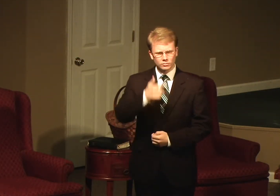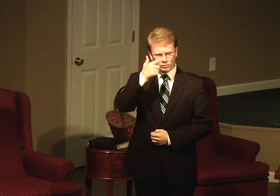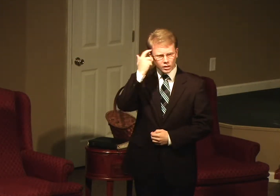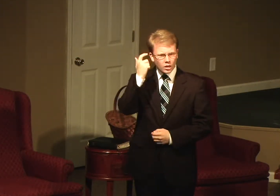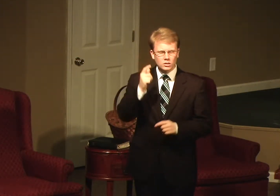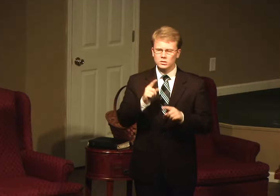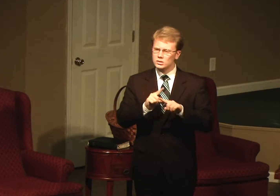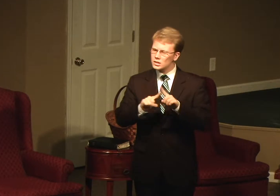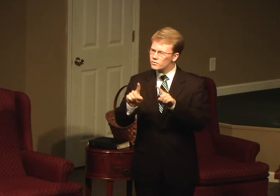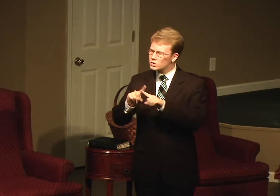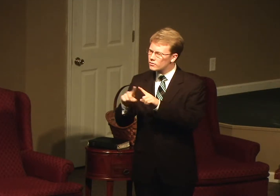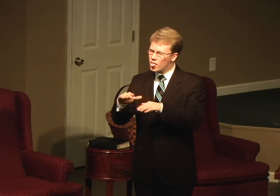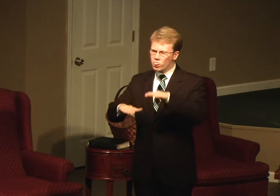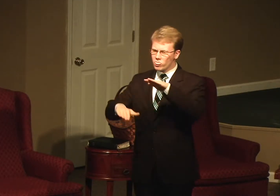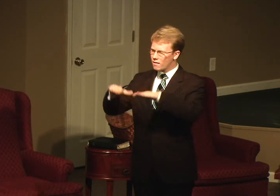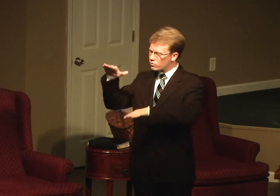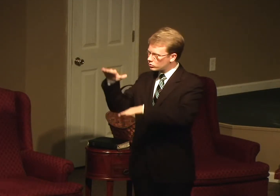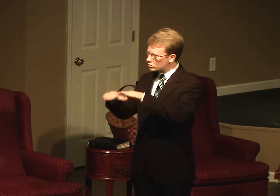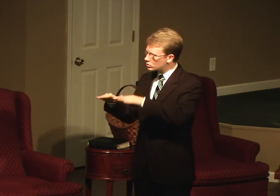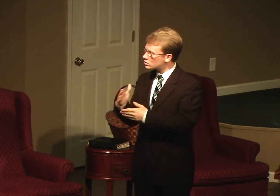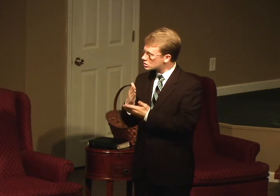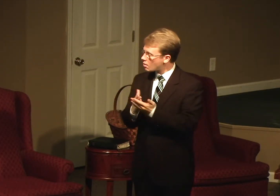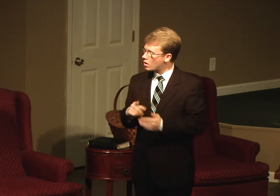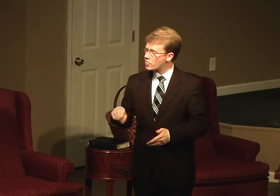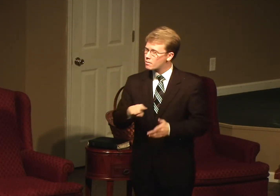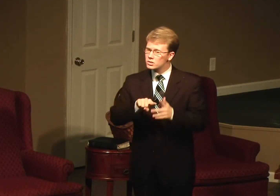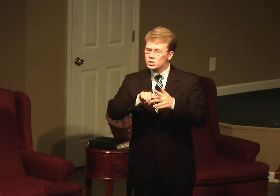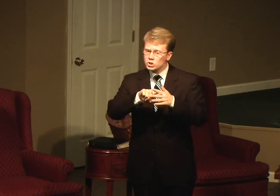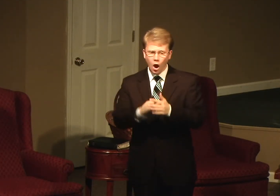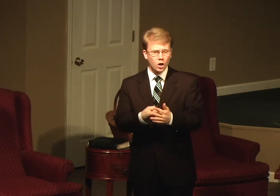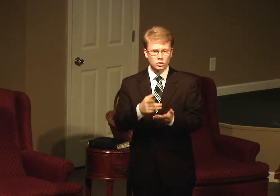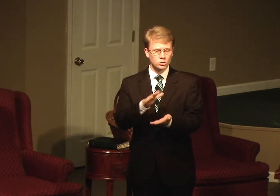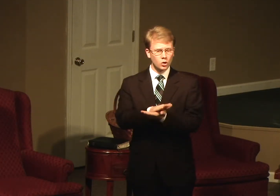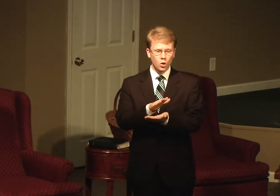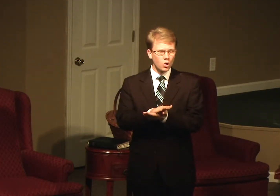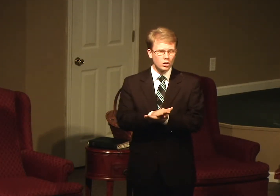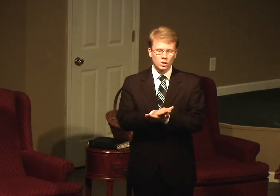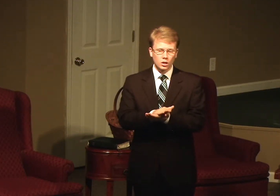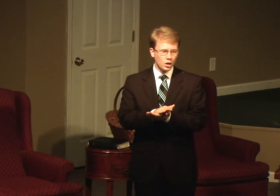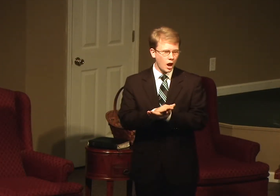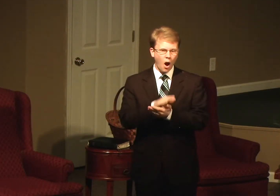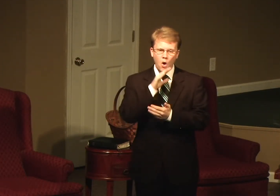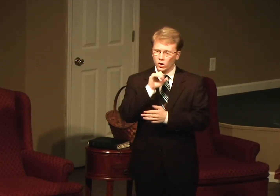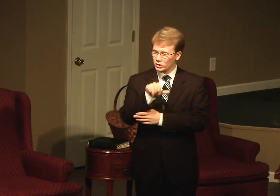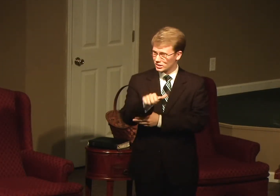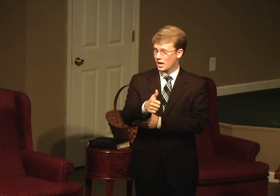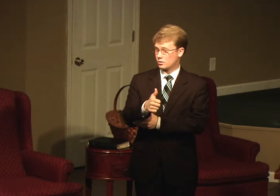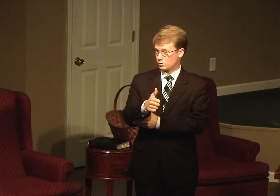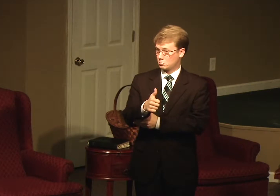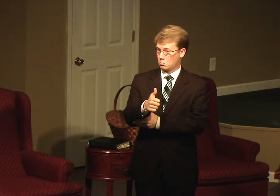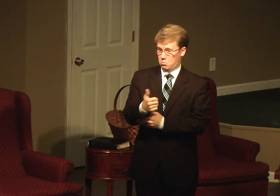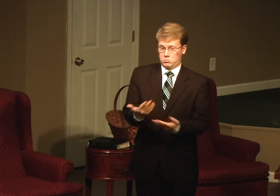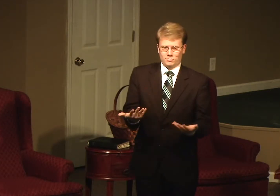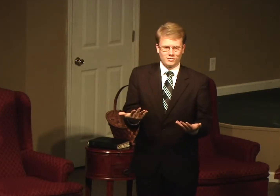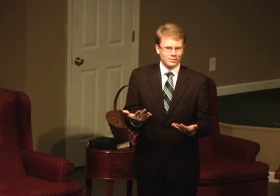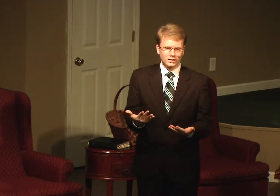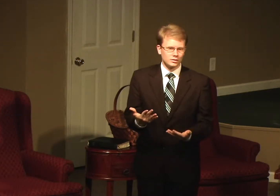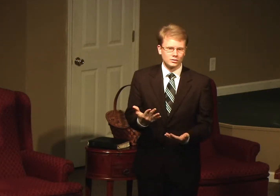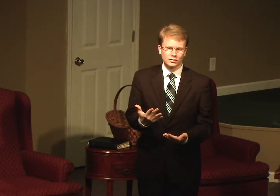Very interesting. All the different levels that they have. Some of them, when they start school, they're 10